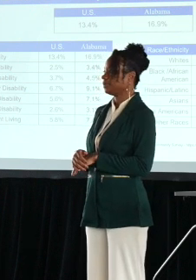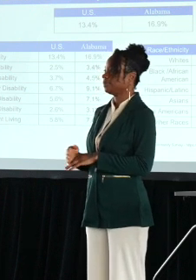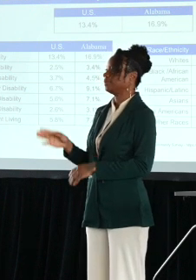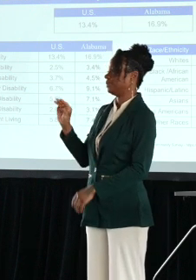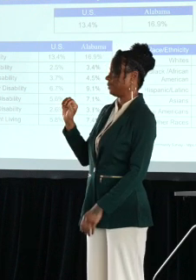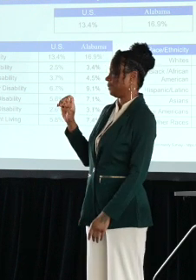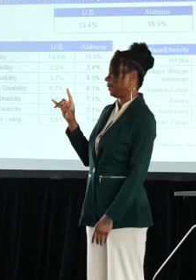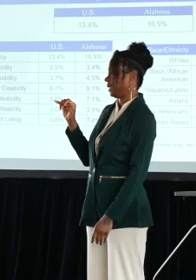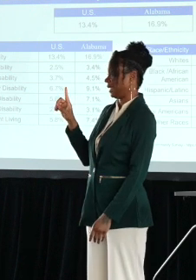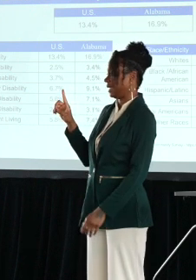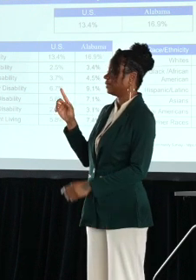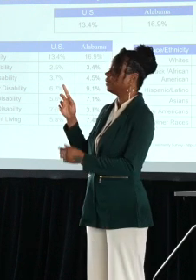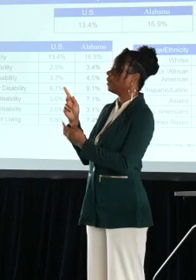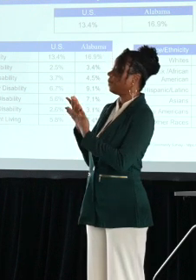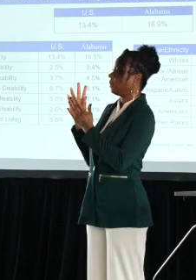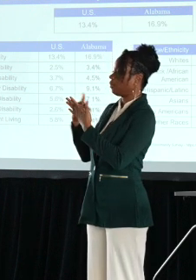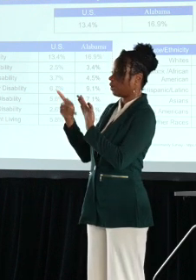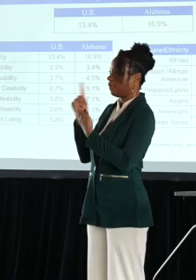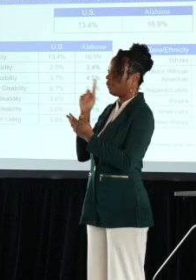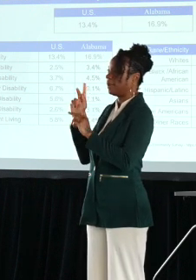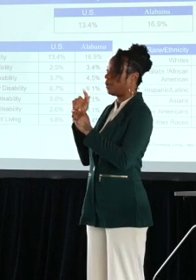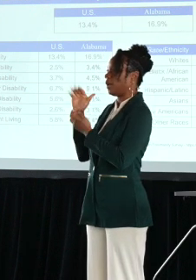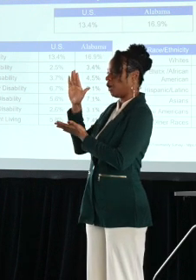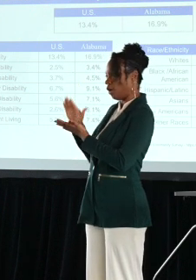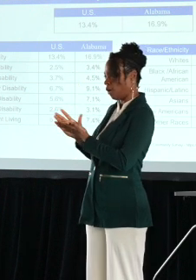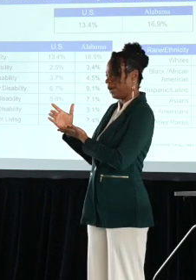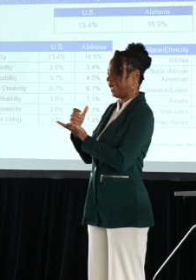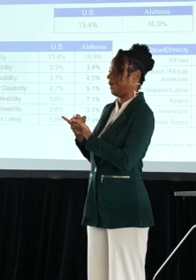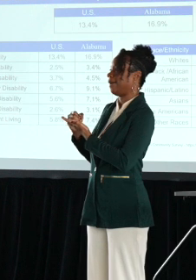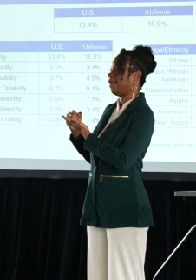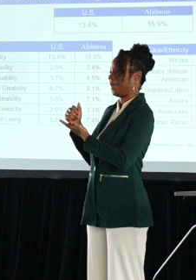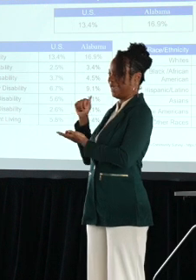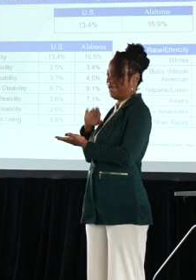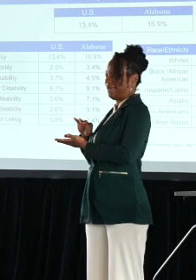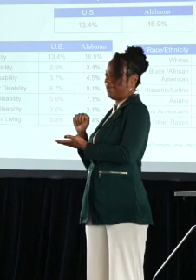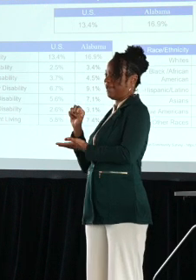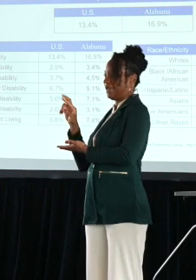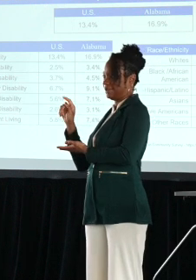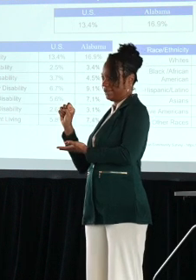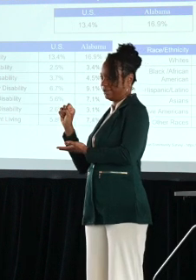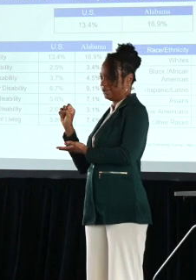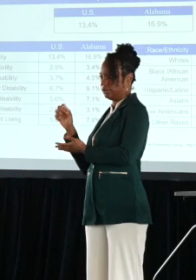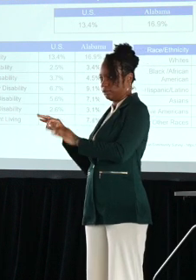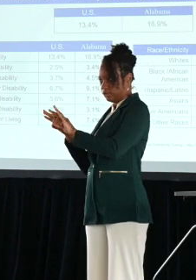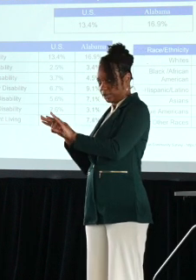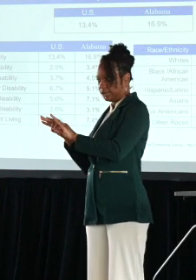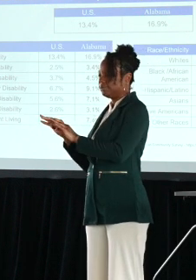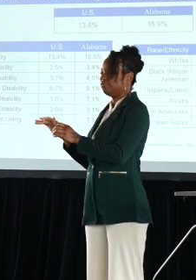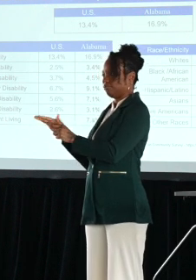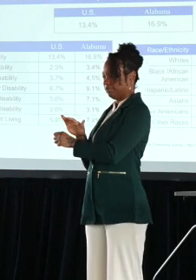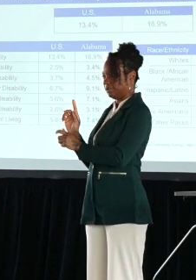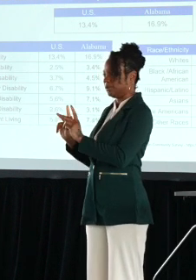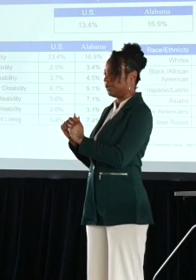65, families with children, and in some states, other folks. Like single childless adults.